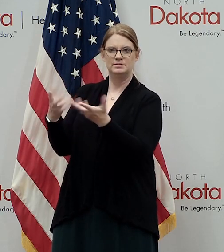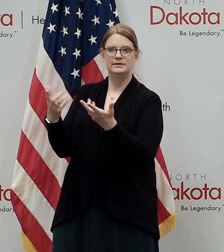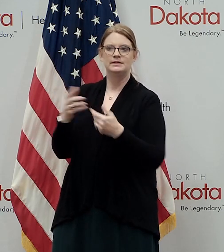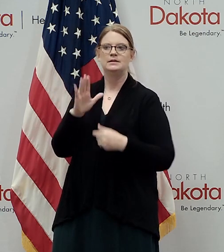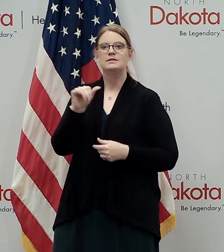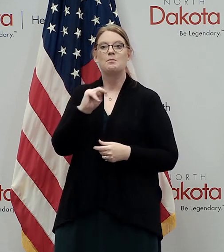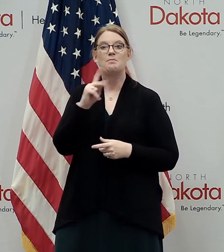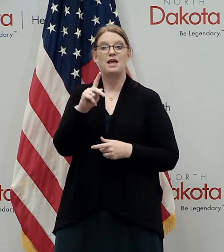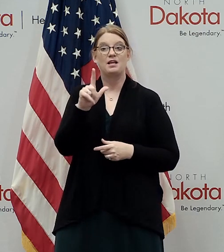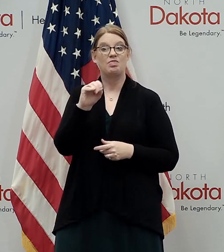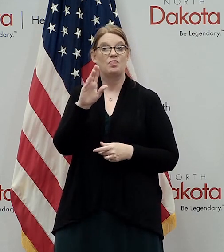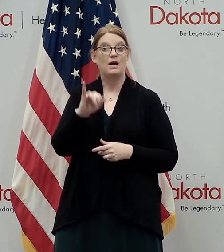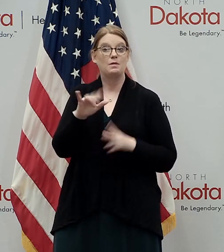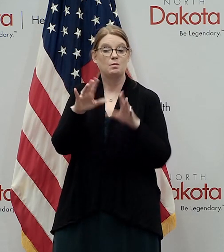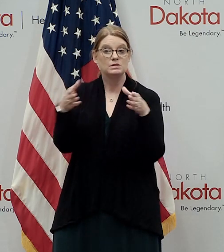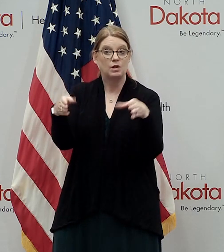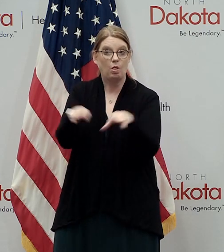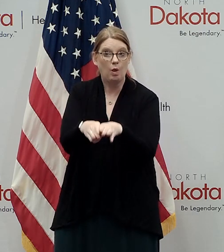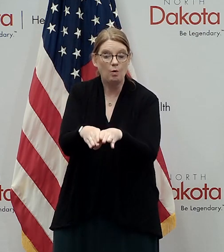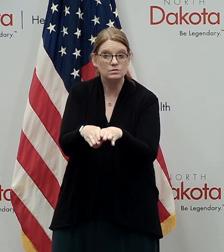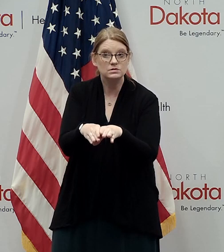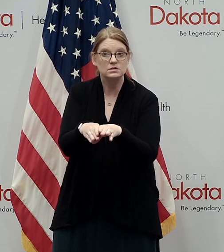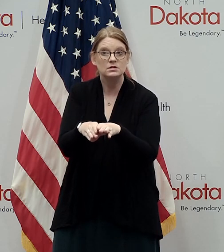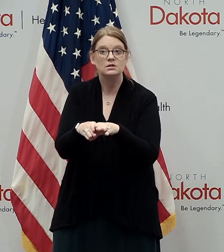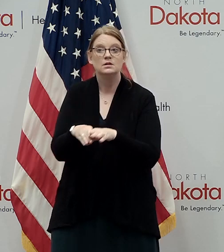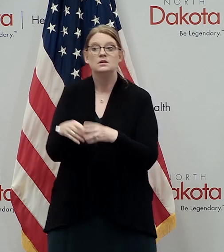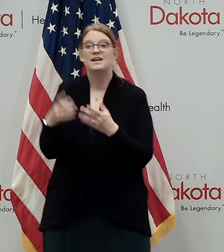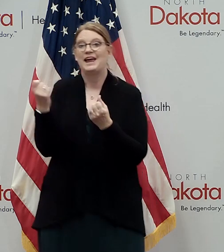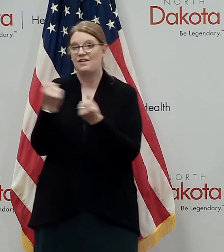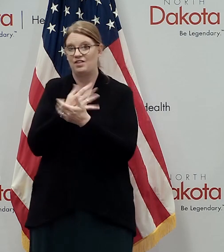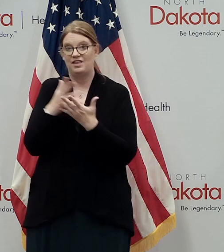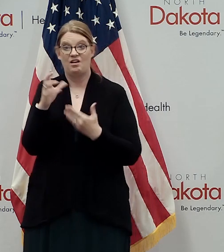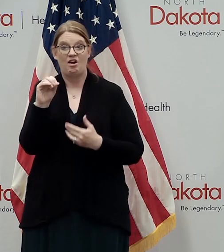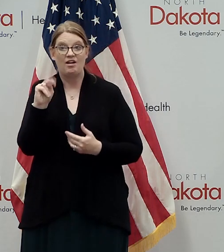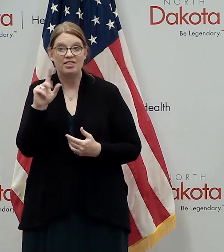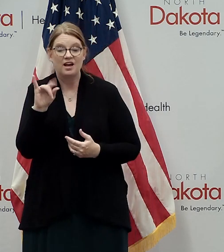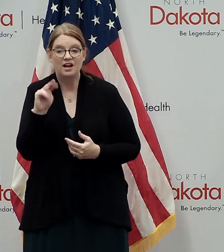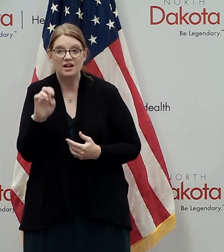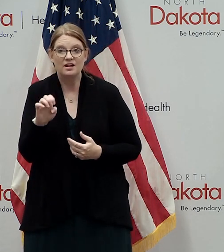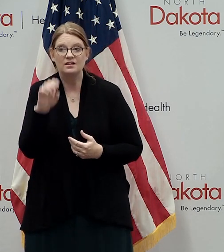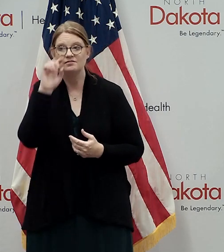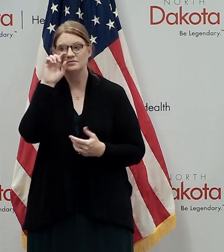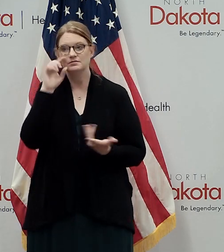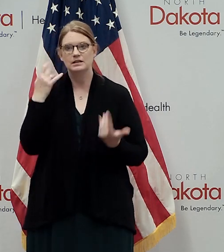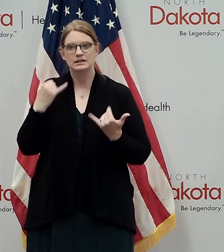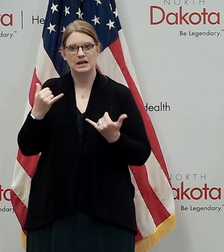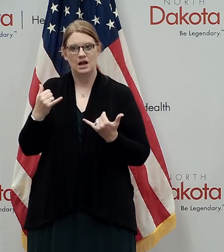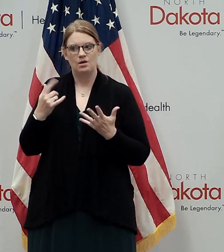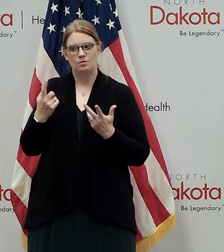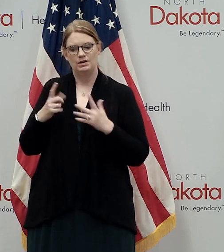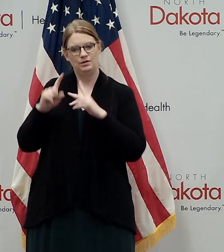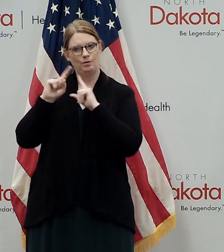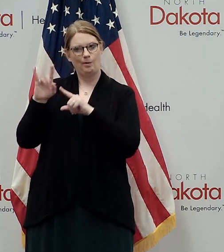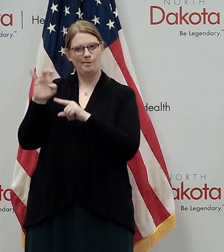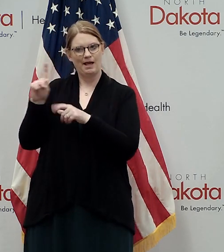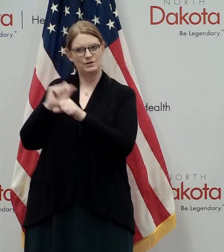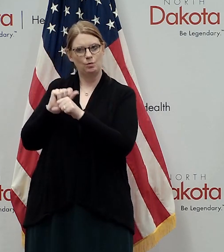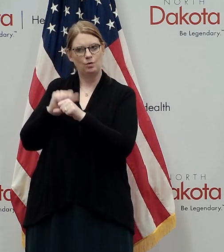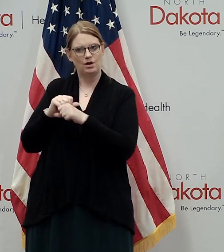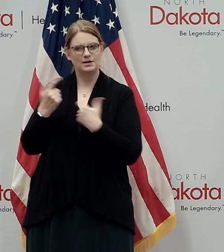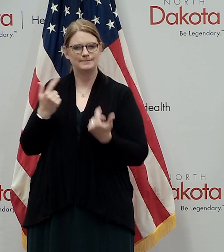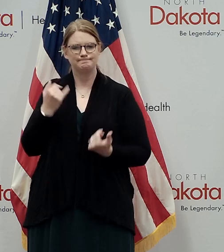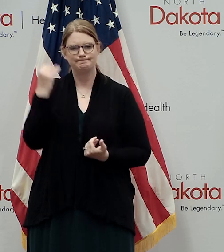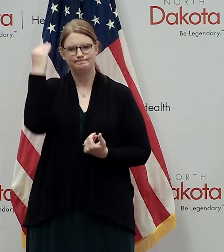lobby was closed, as most bank lobbies are, transactions online. But again, even when you're going back to work, it's important to think about how